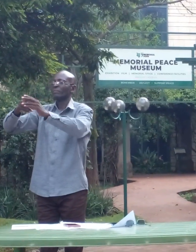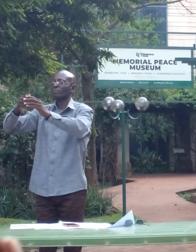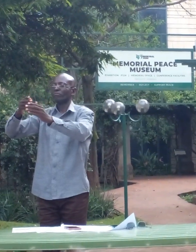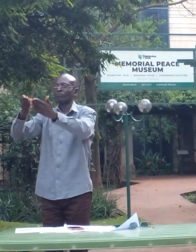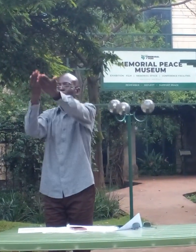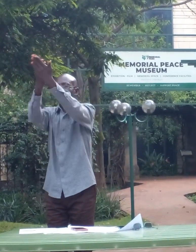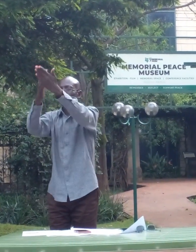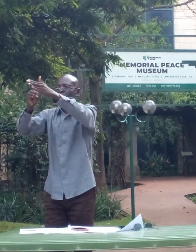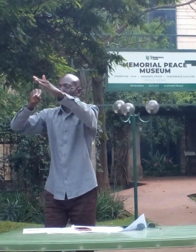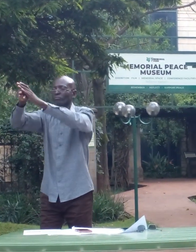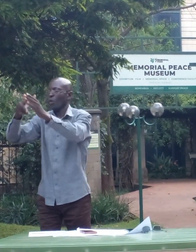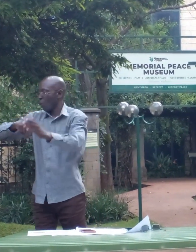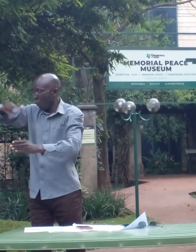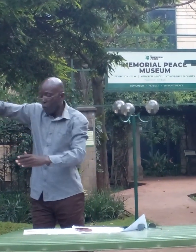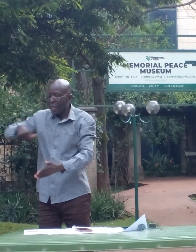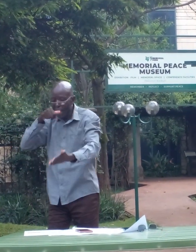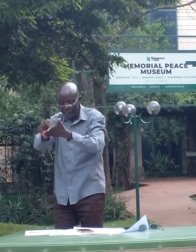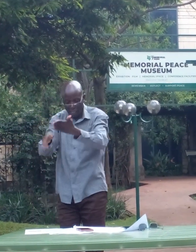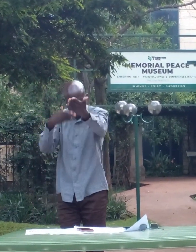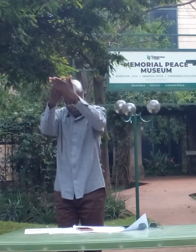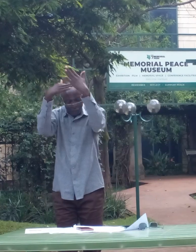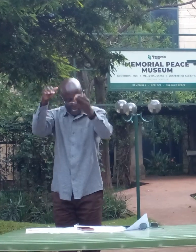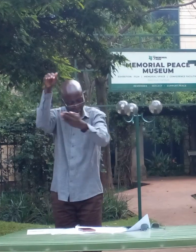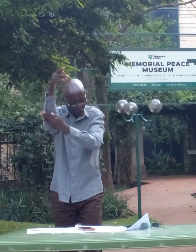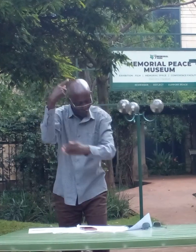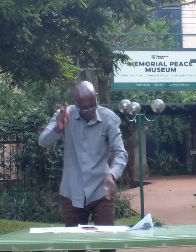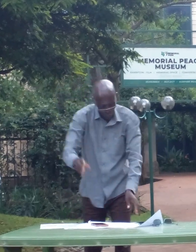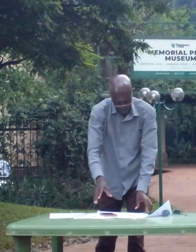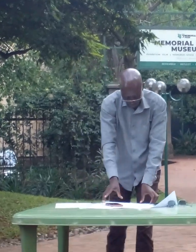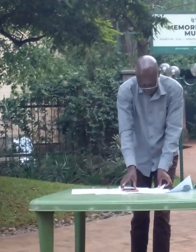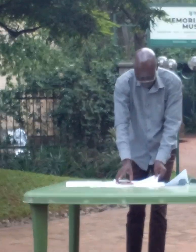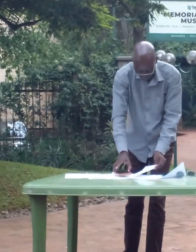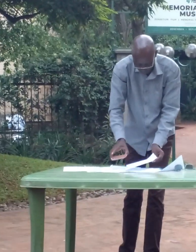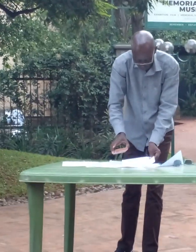yeah. We start entering. So we ask for